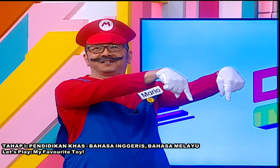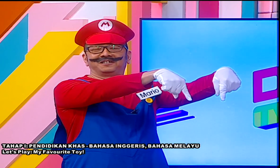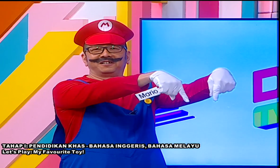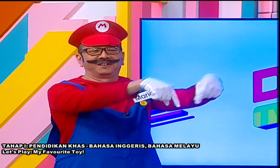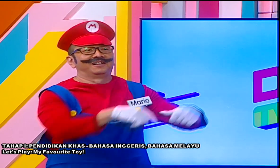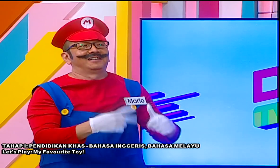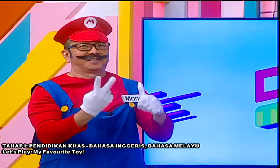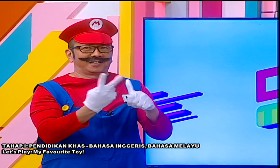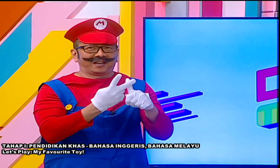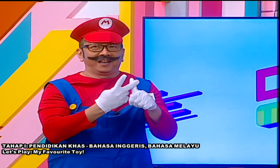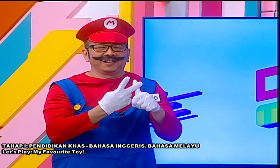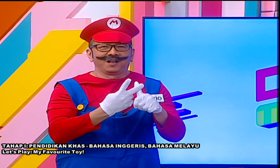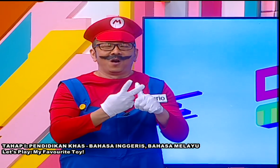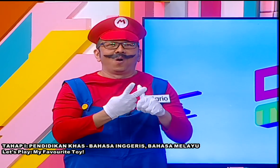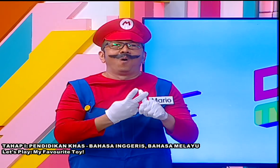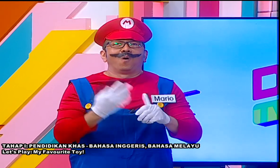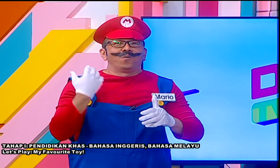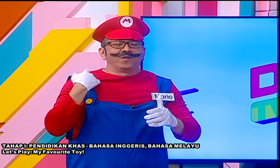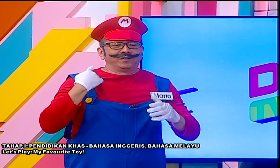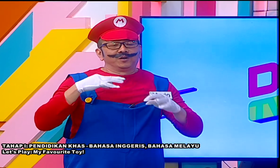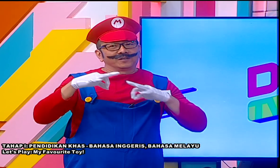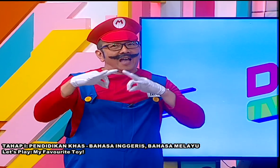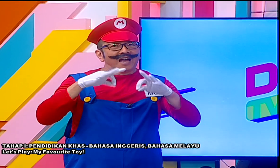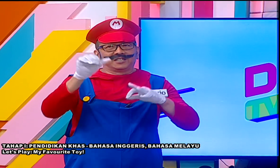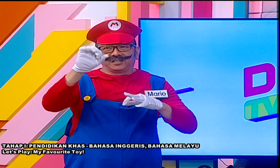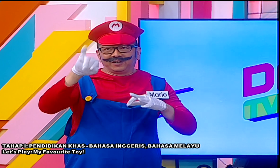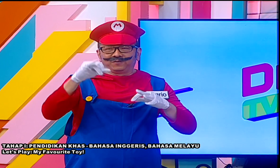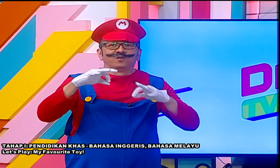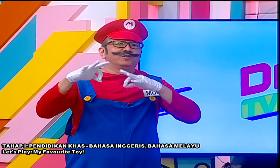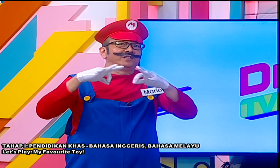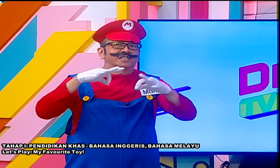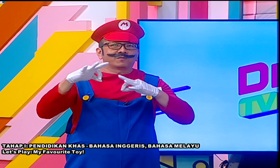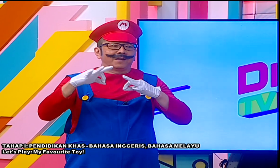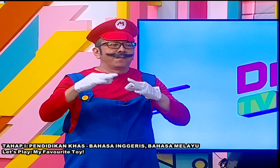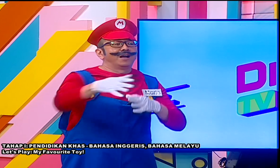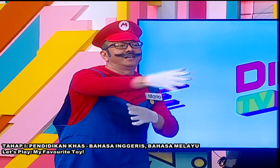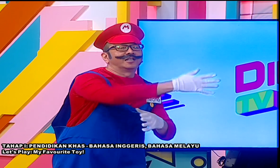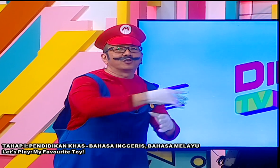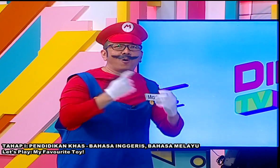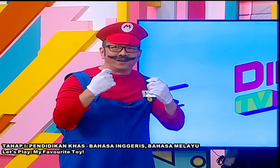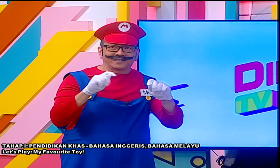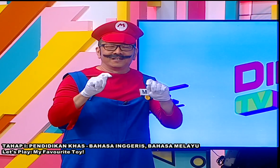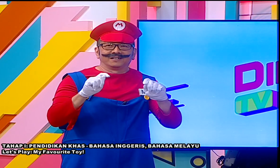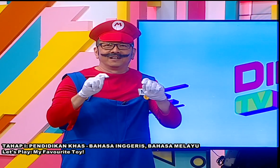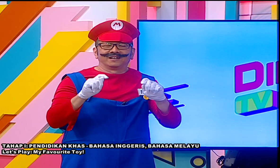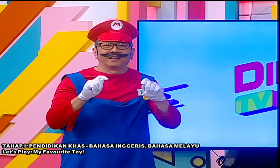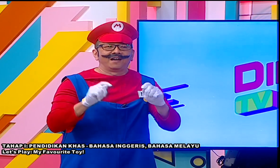here. Second, we will use adjective to describe the